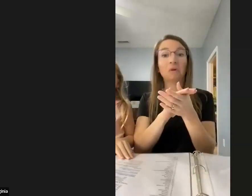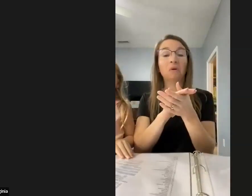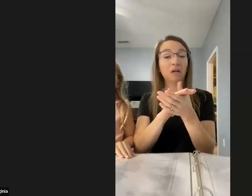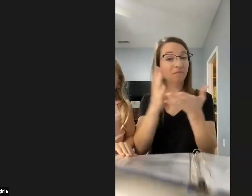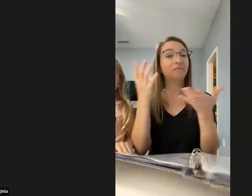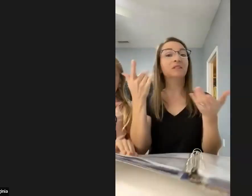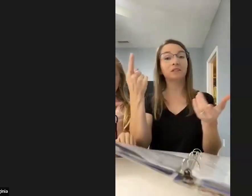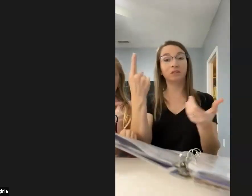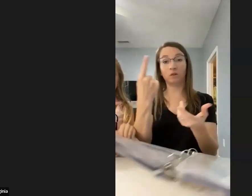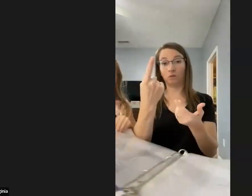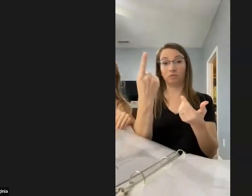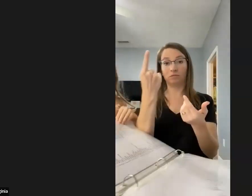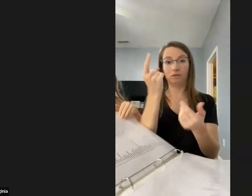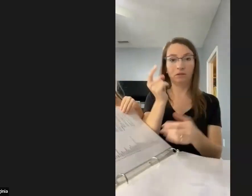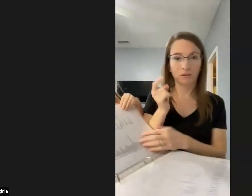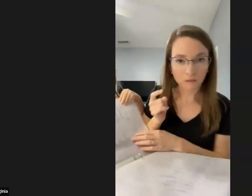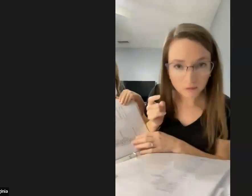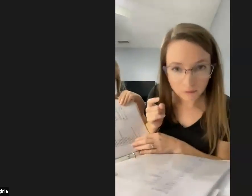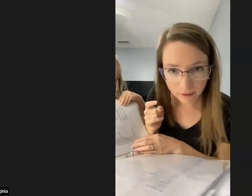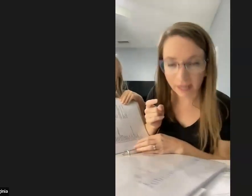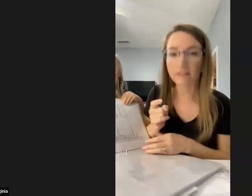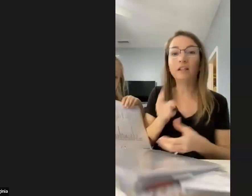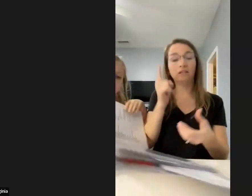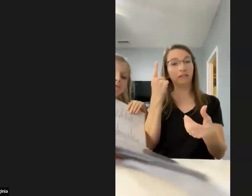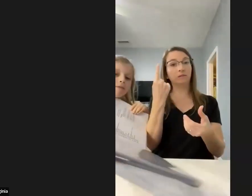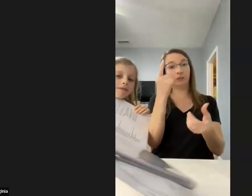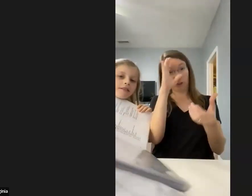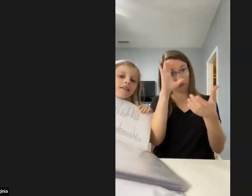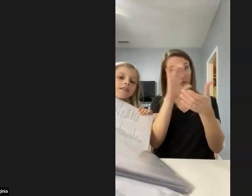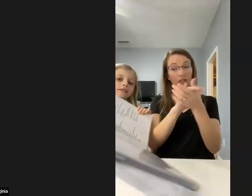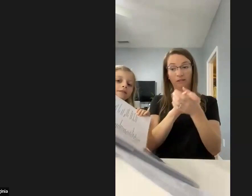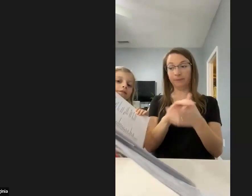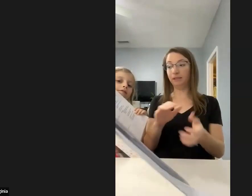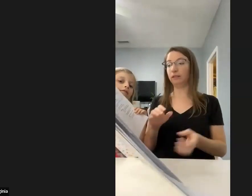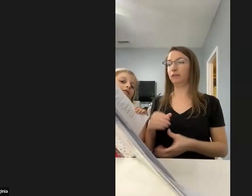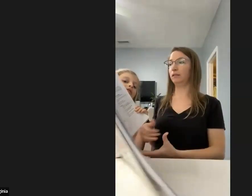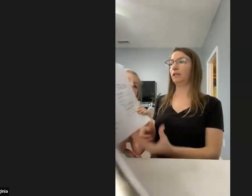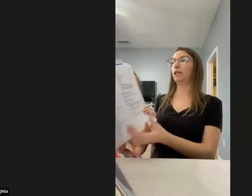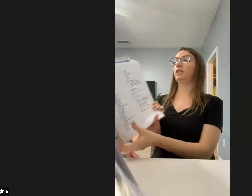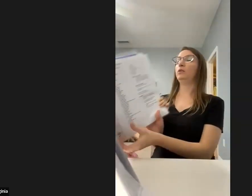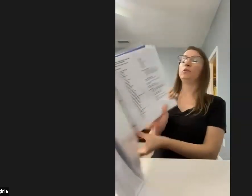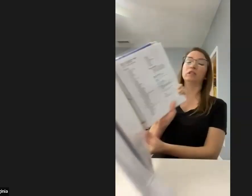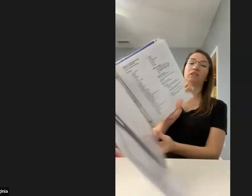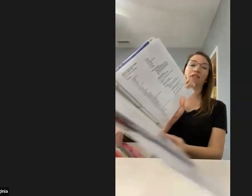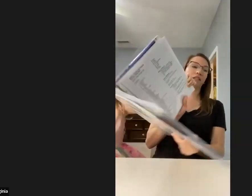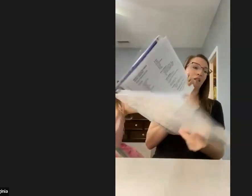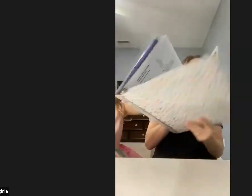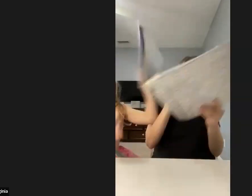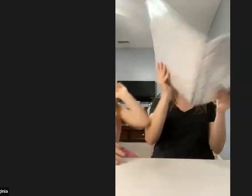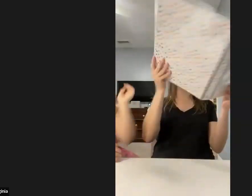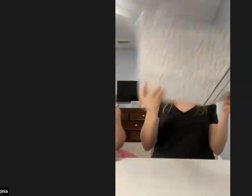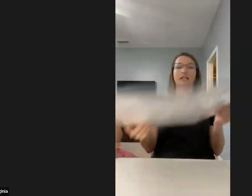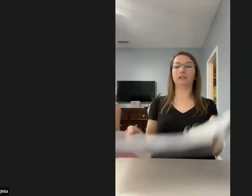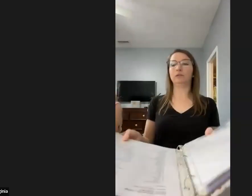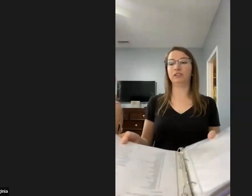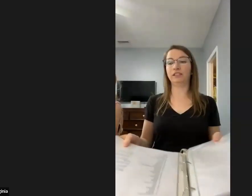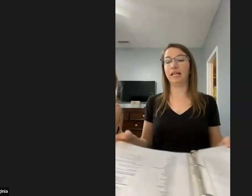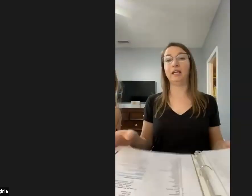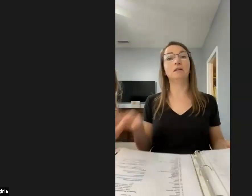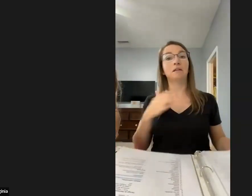Okay. So Kathy lived with just her husband, and you can, that's how you would do that. You just say,